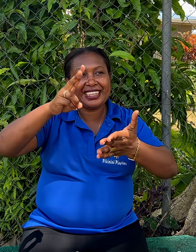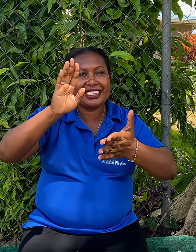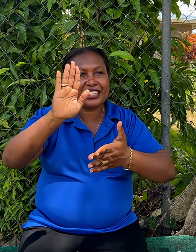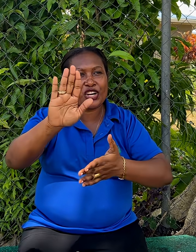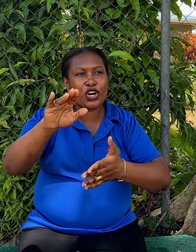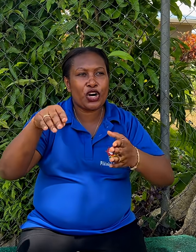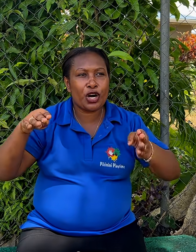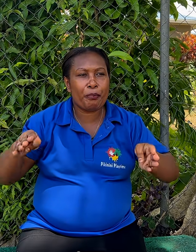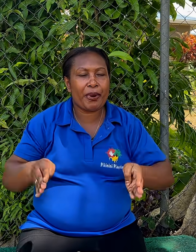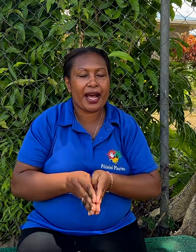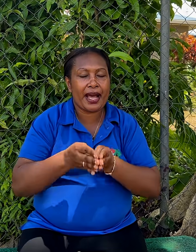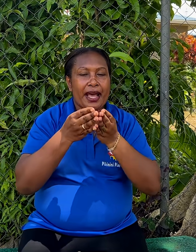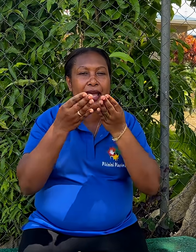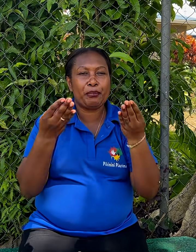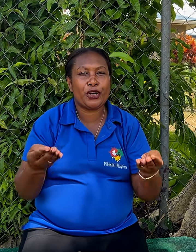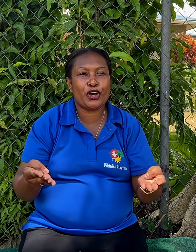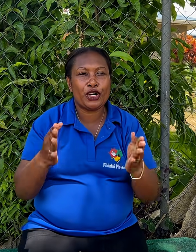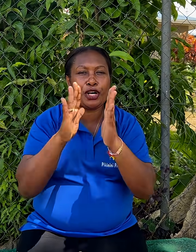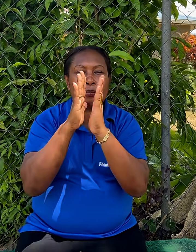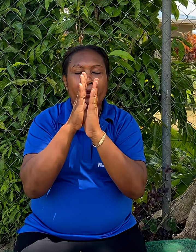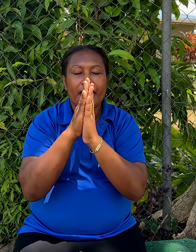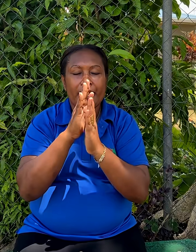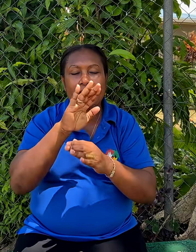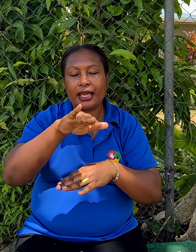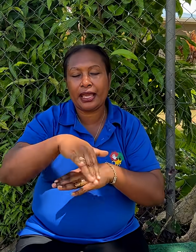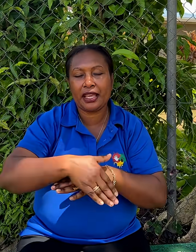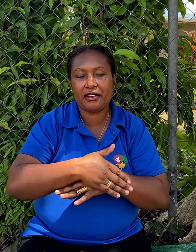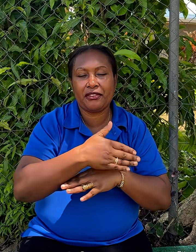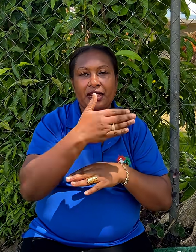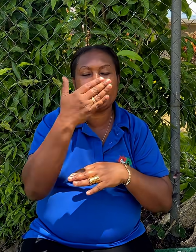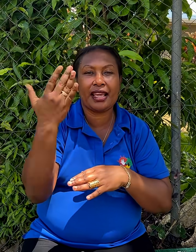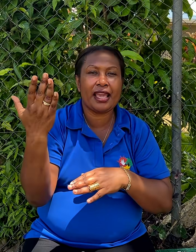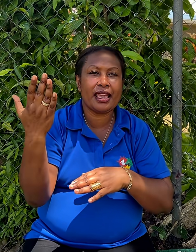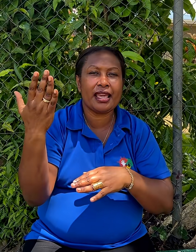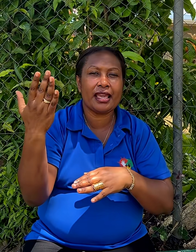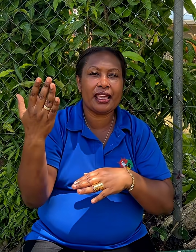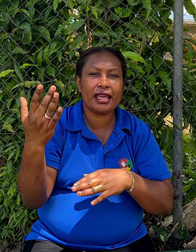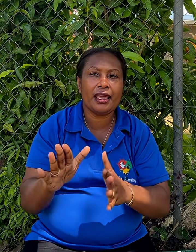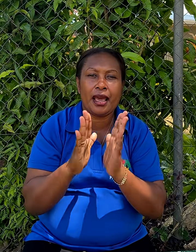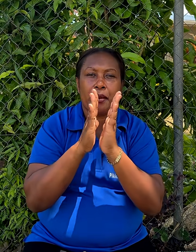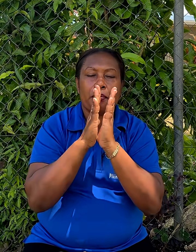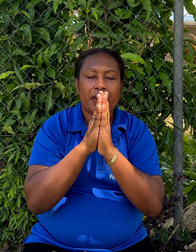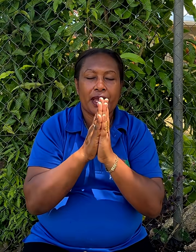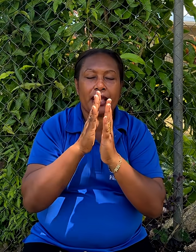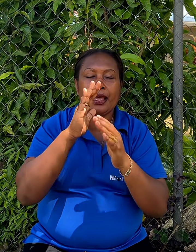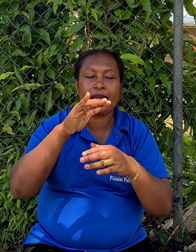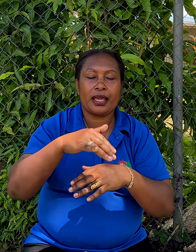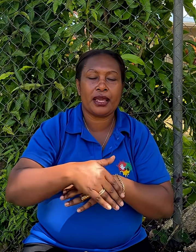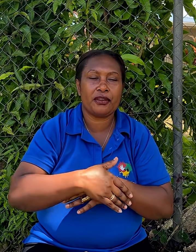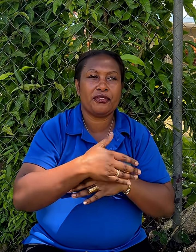Read your Bible, pray every day. Pray